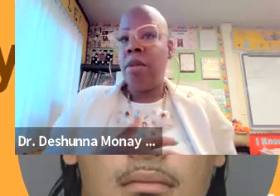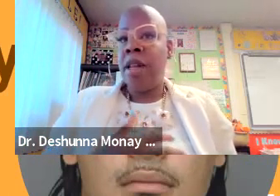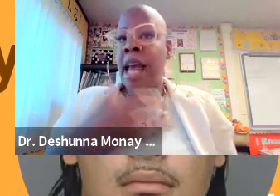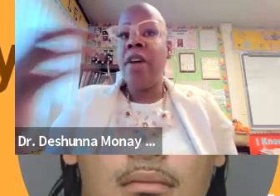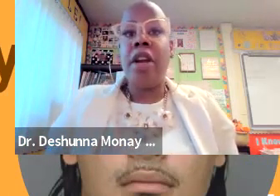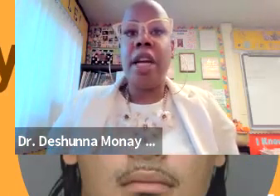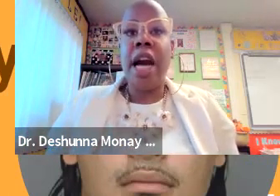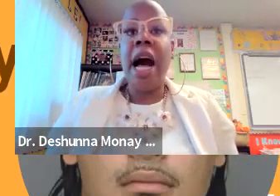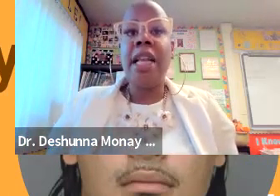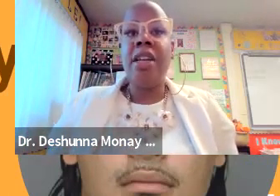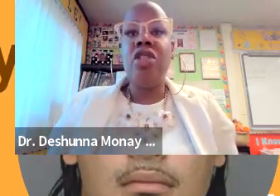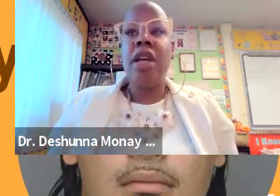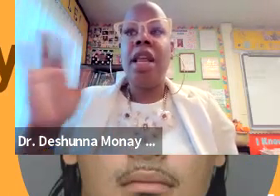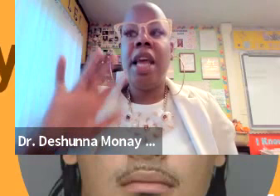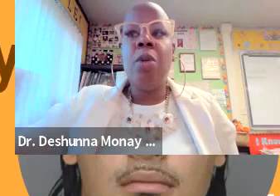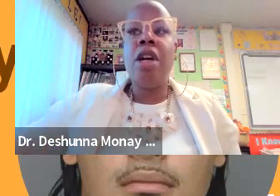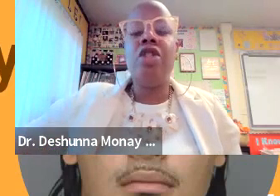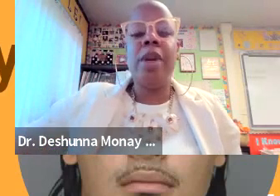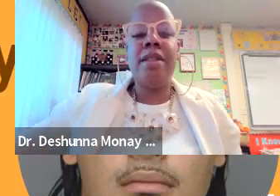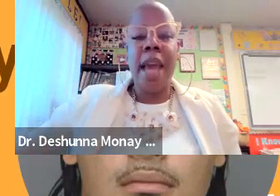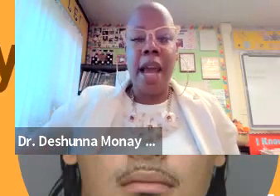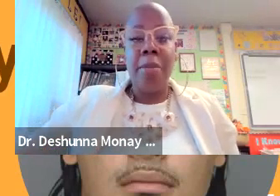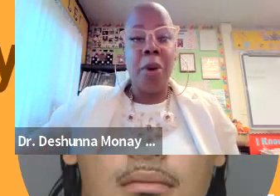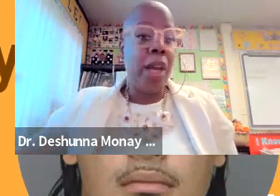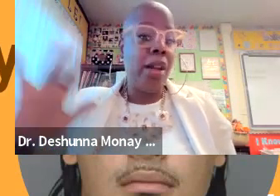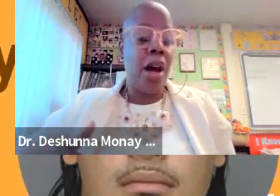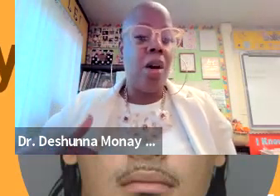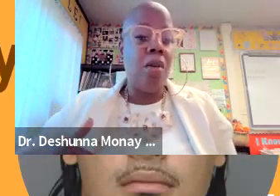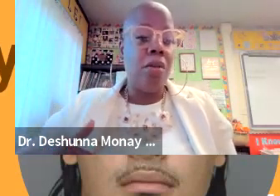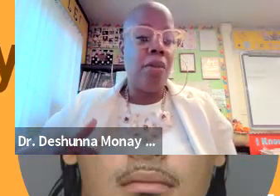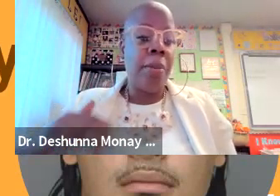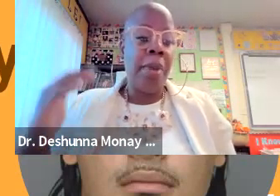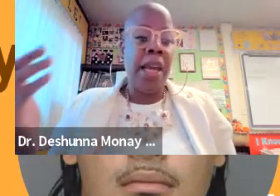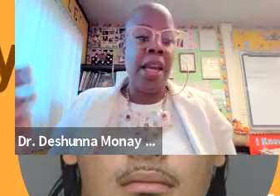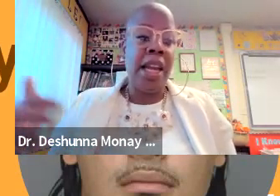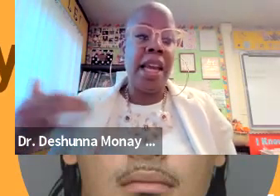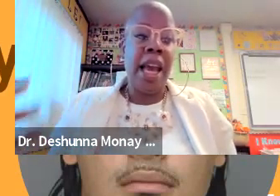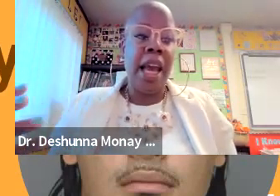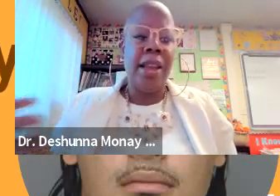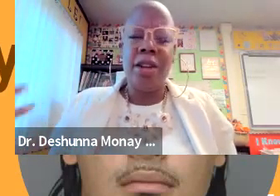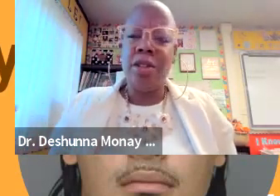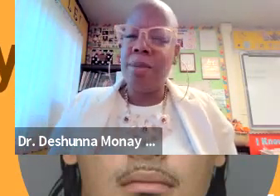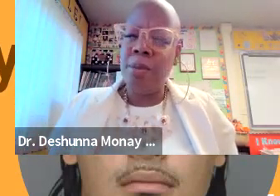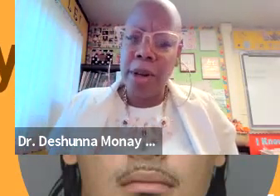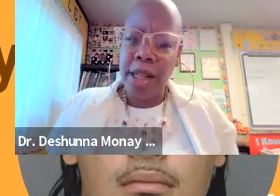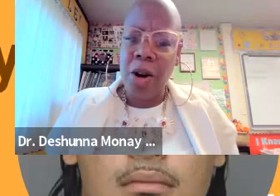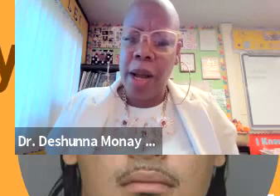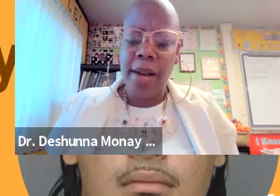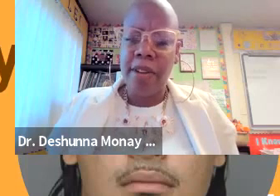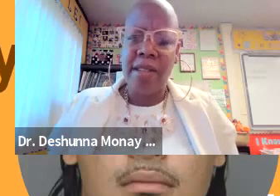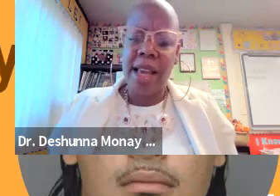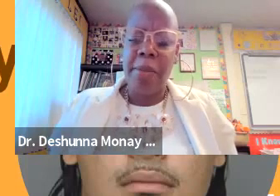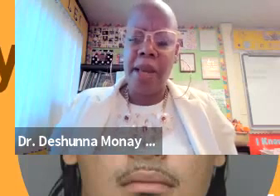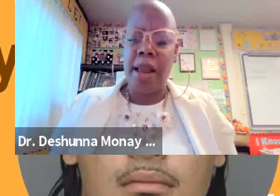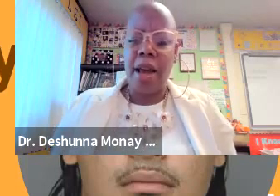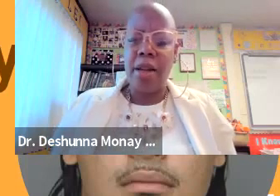that now they're in college, they want to escape, but we know from being in a gang, there's really no way